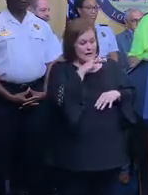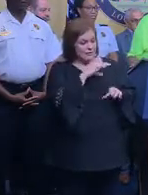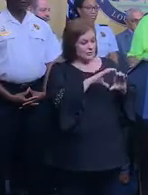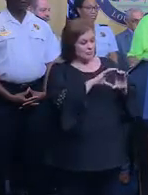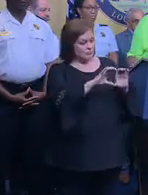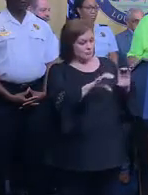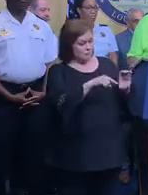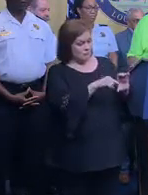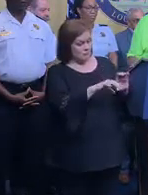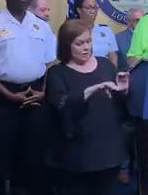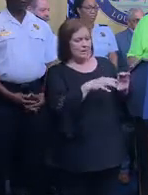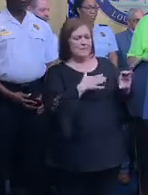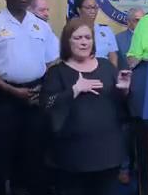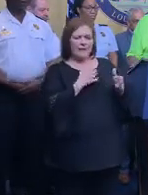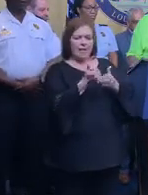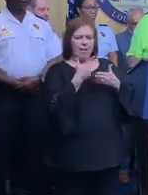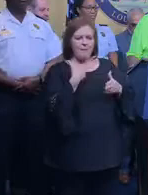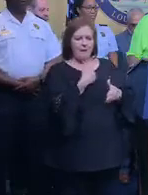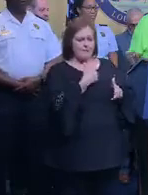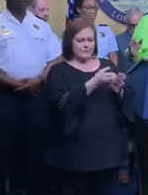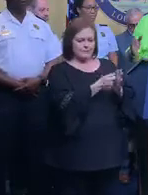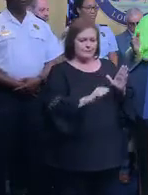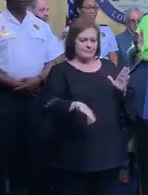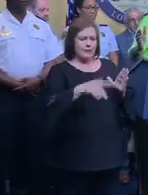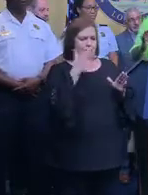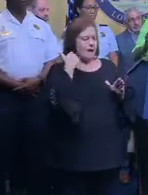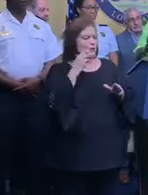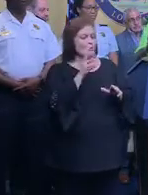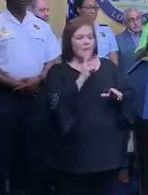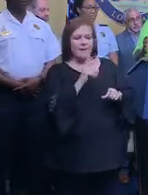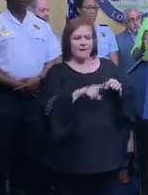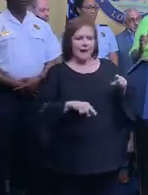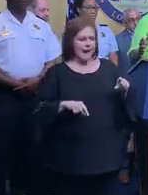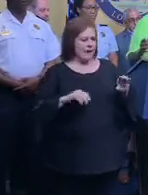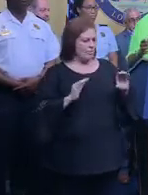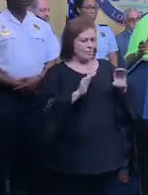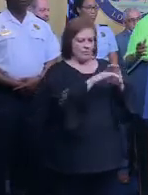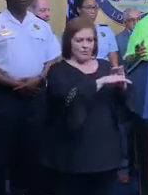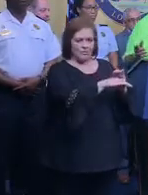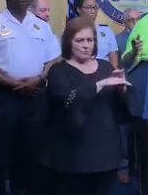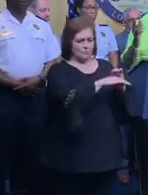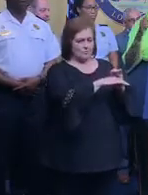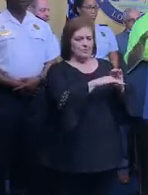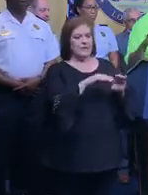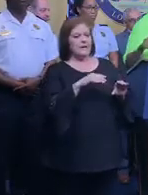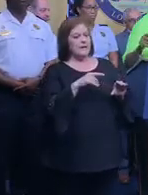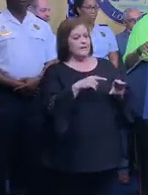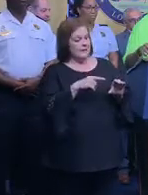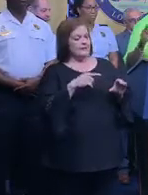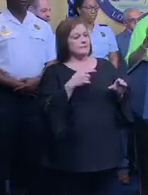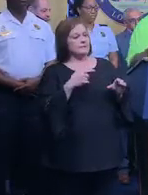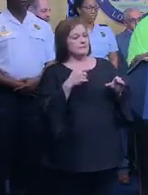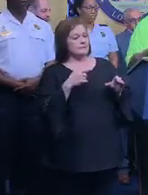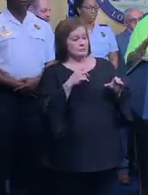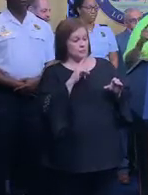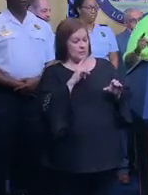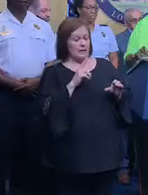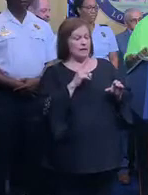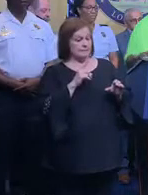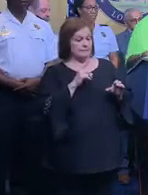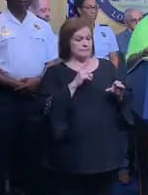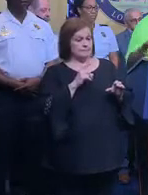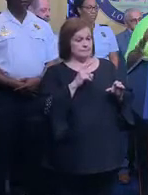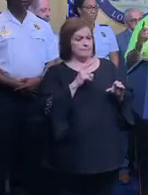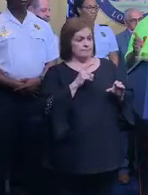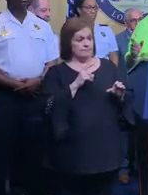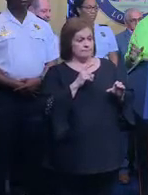drain, move it. Because the water can't get into the storm drain, there's a high probability, or a higher